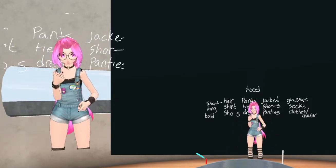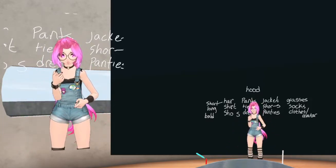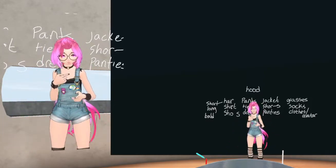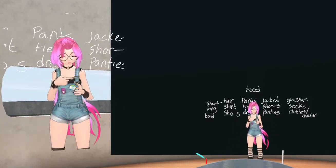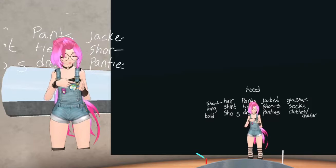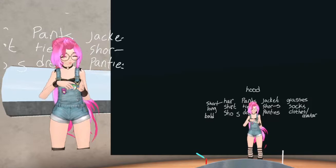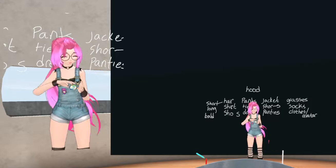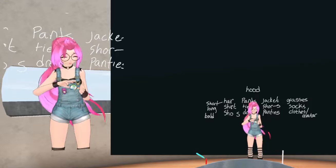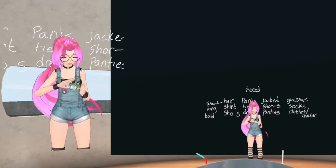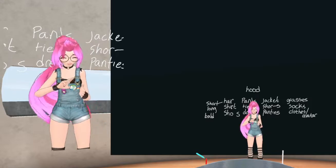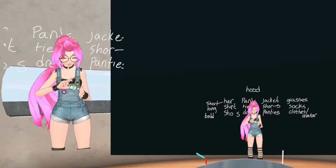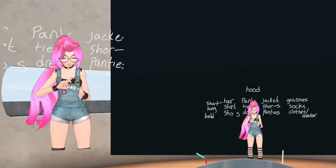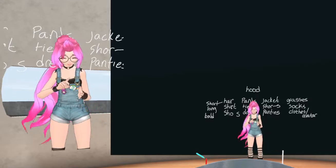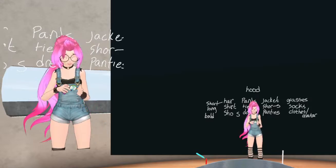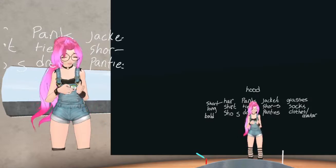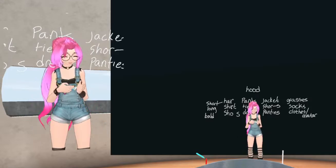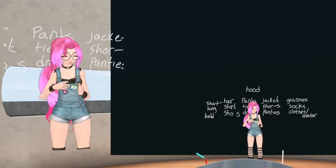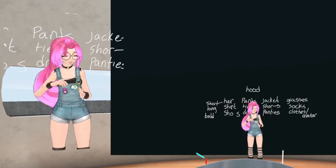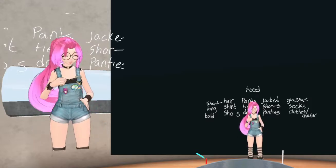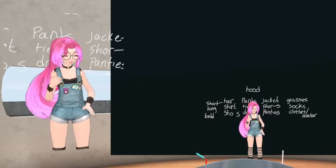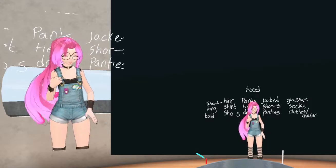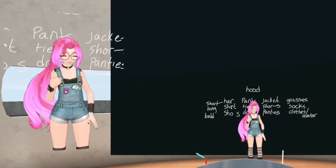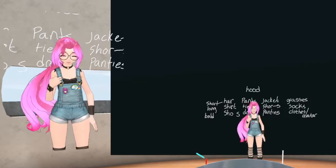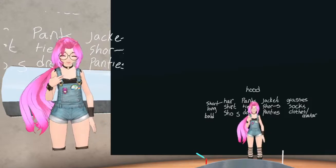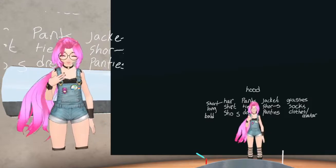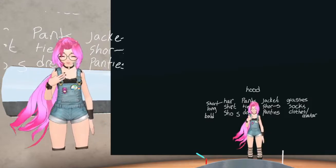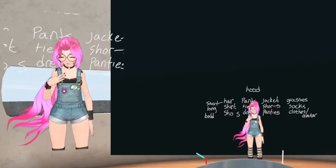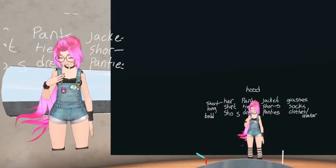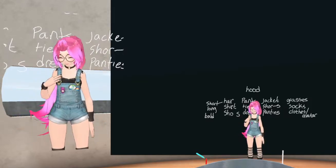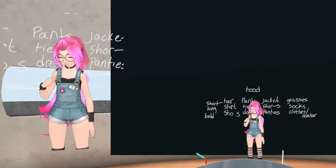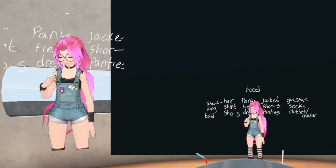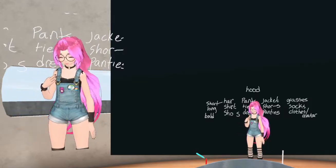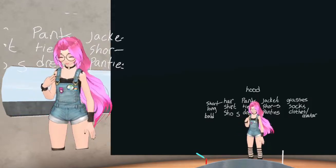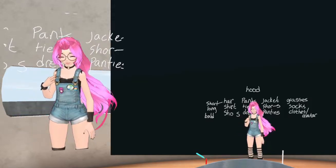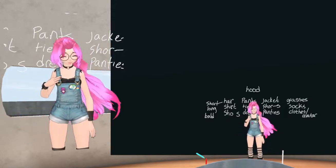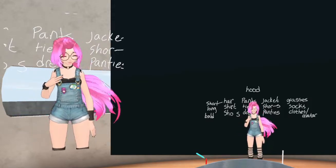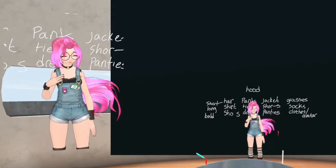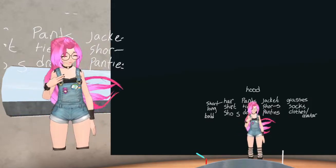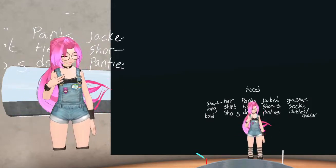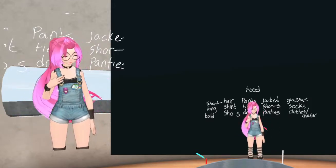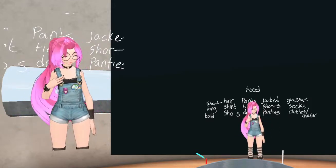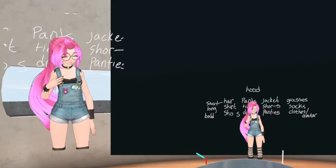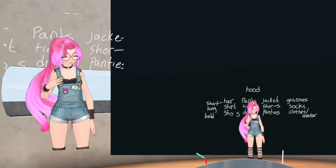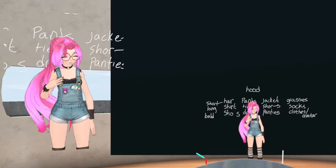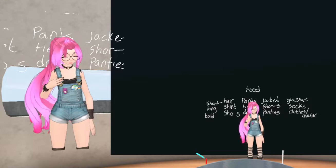two meanings. Who can tell me what the other meaning is of this sign? Does anyone know?